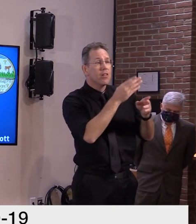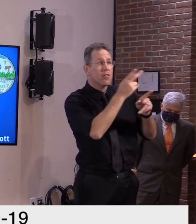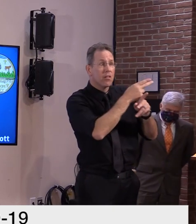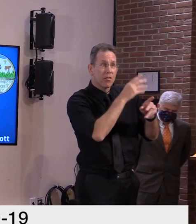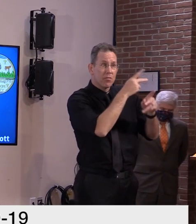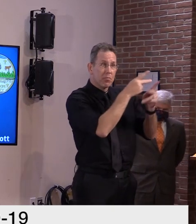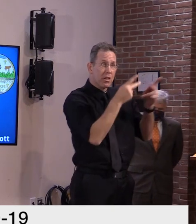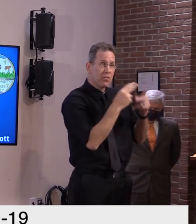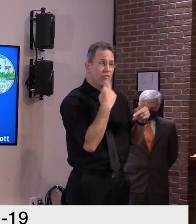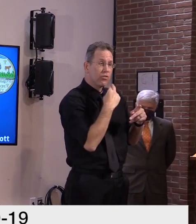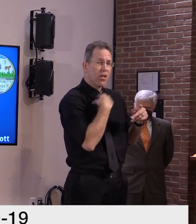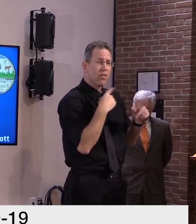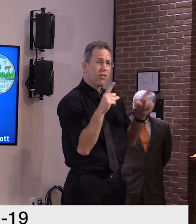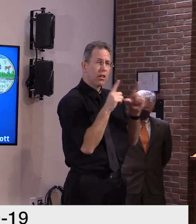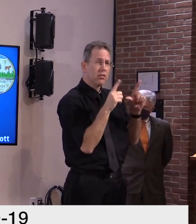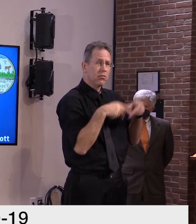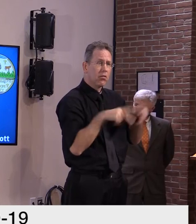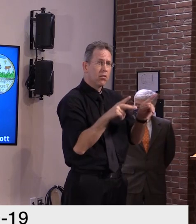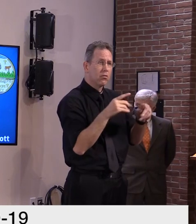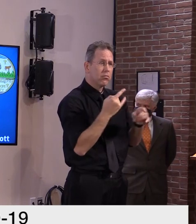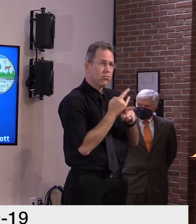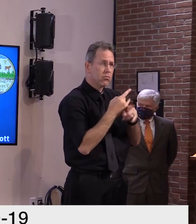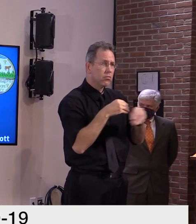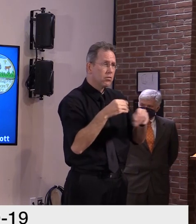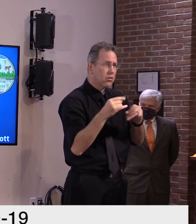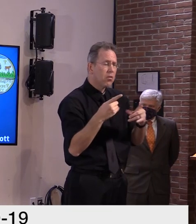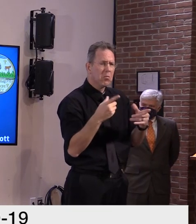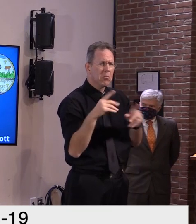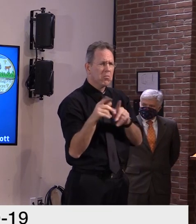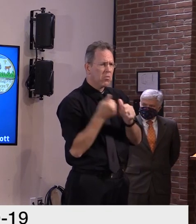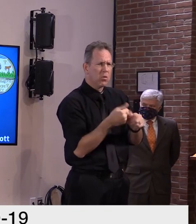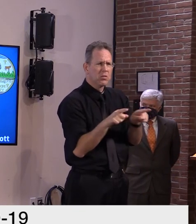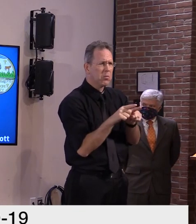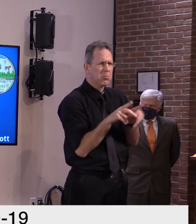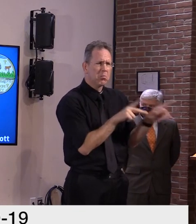other restaurants could follow. Okay, great, thanks.